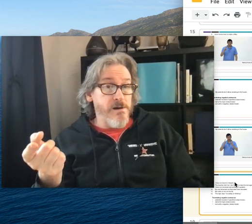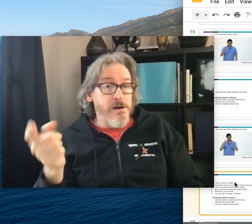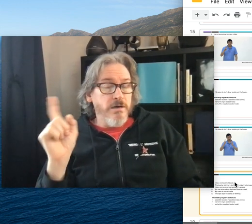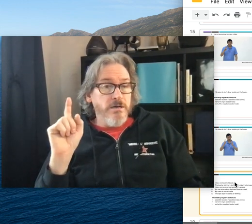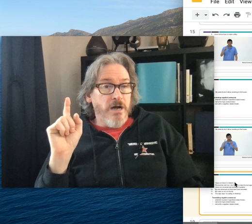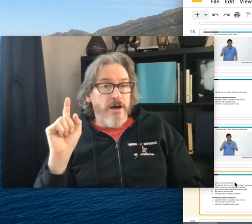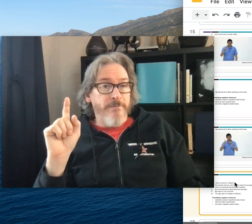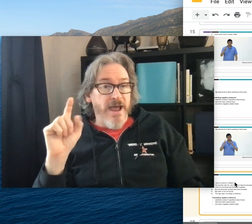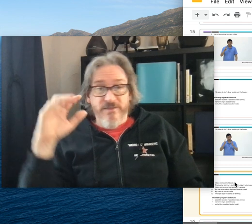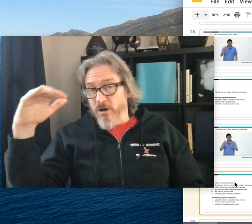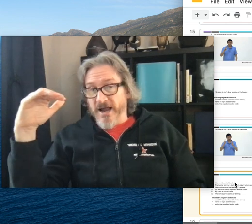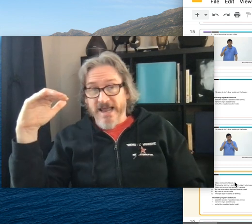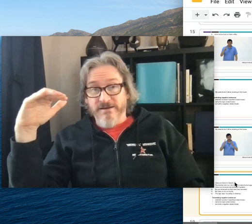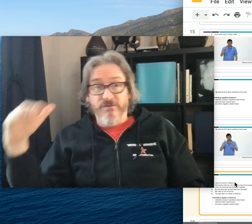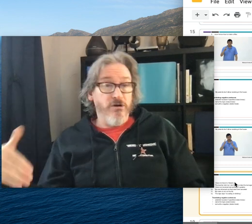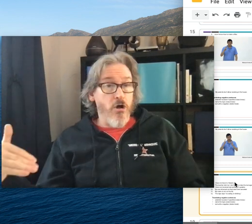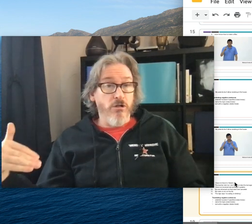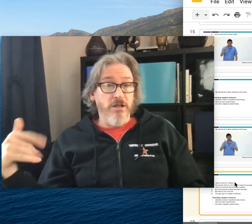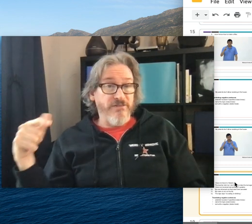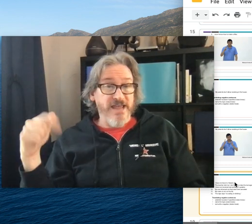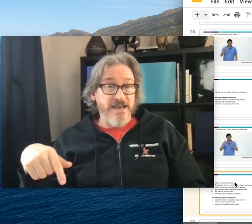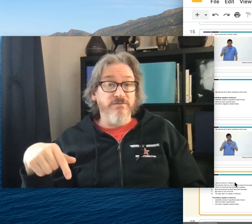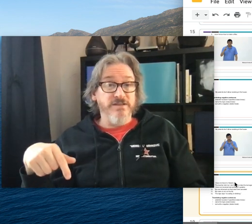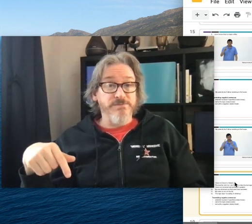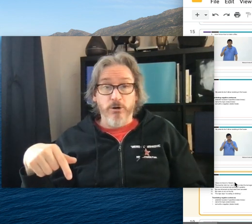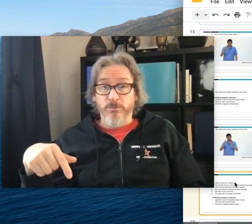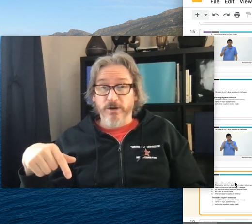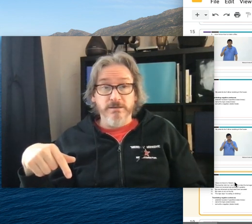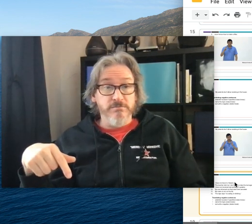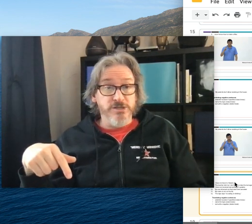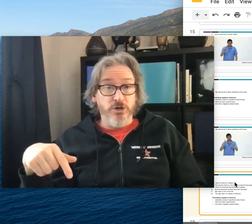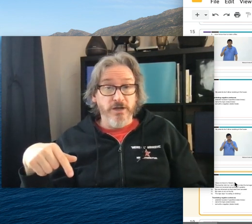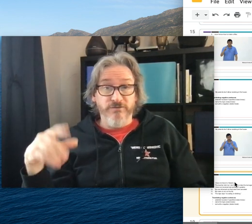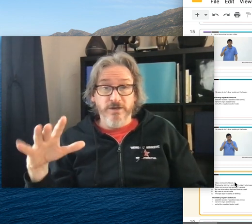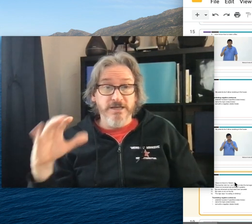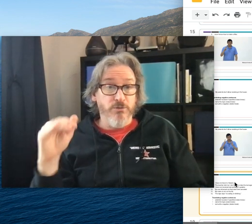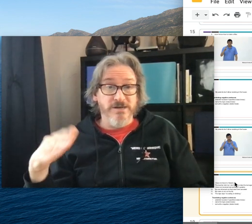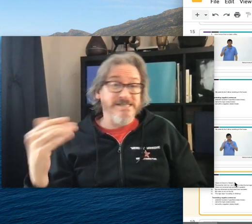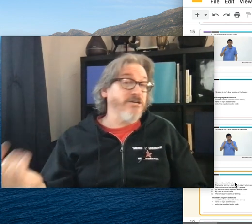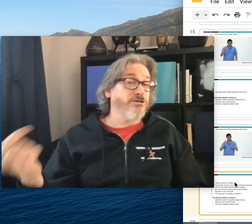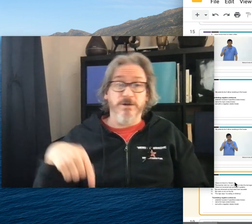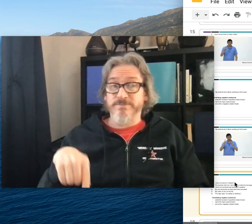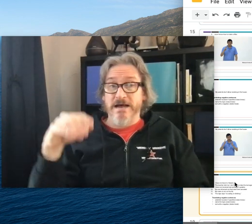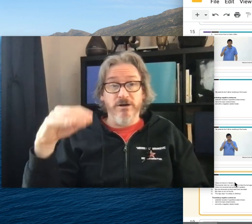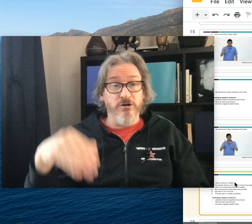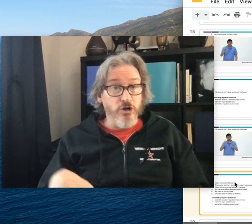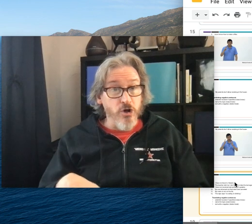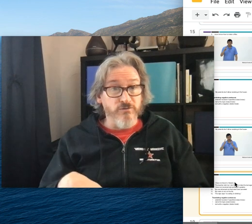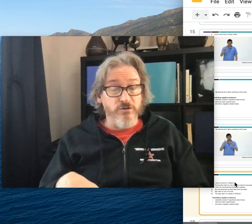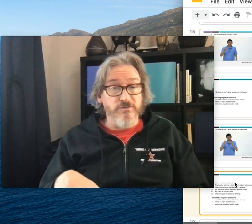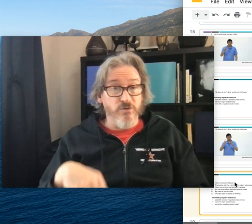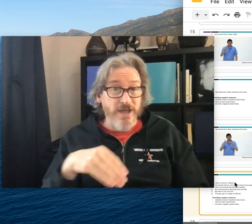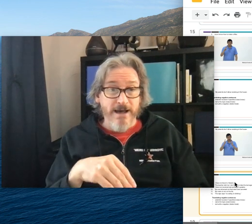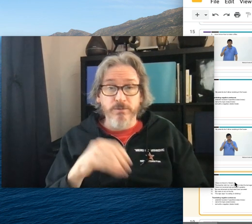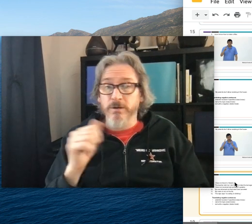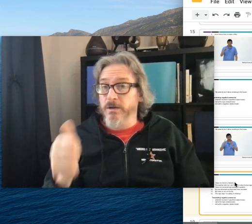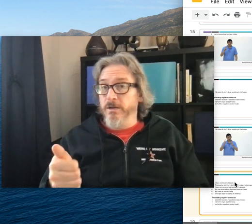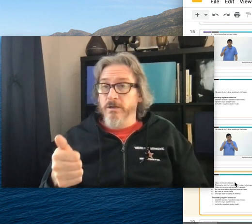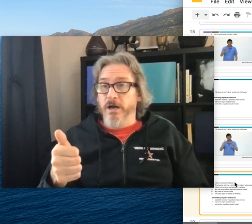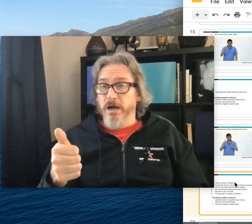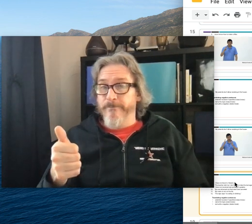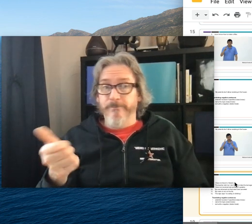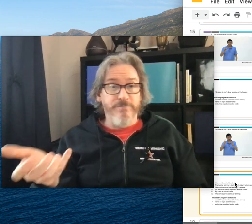signs. And again, they're all at the end of this PowerPoint. So if you need to pause here, jump down, look over the